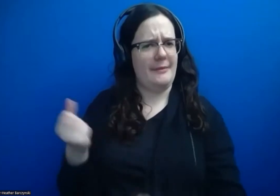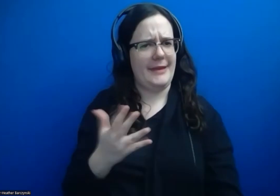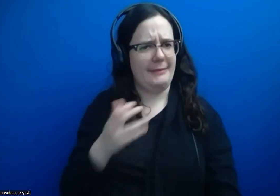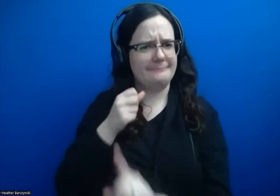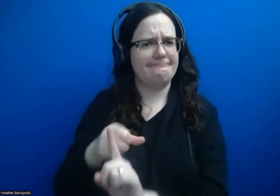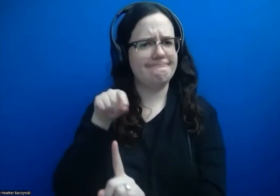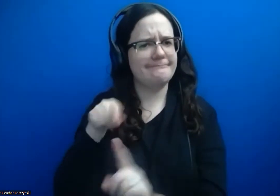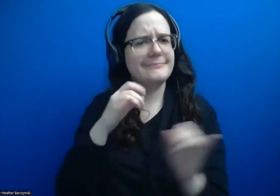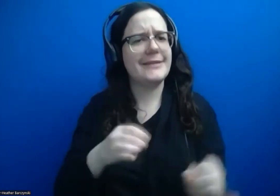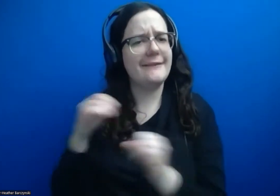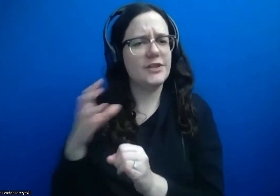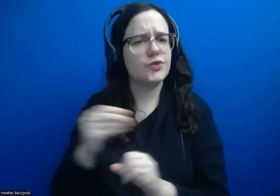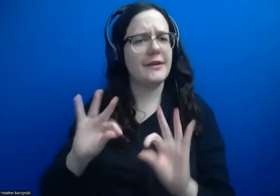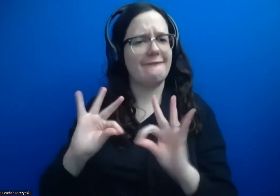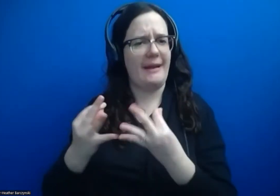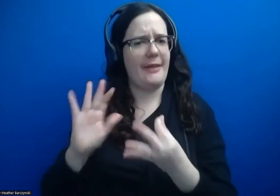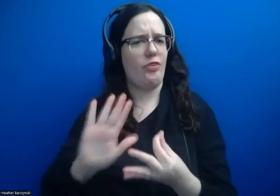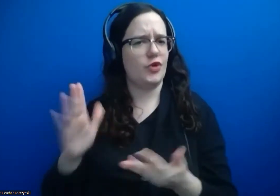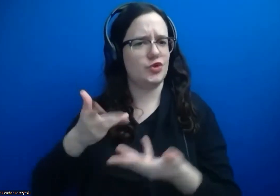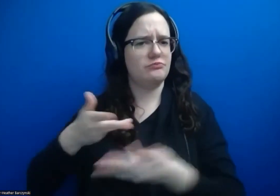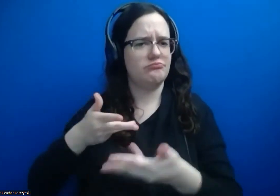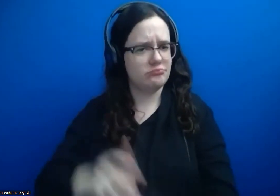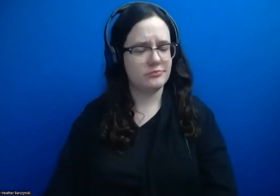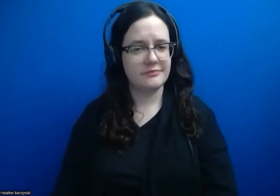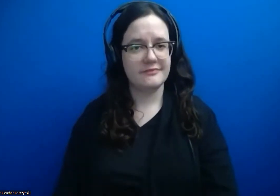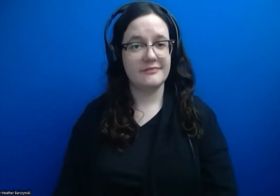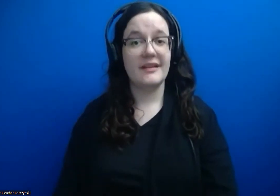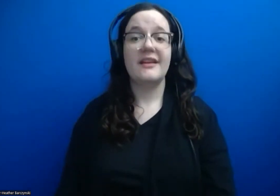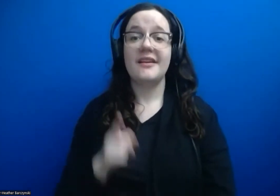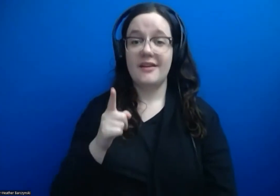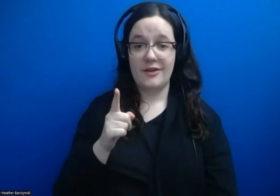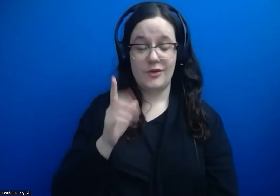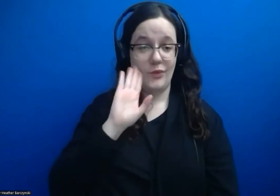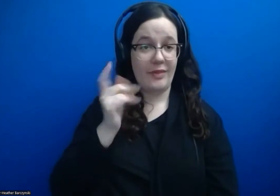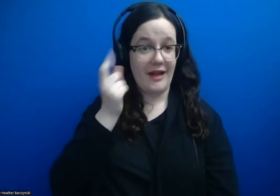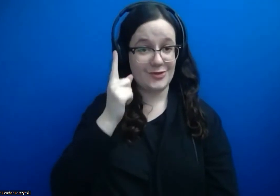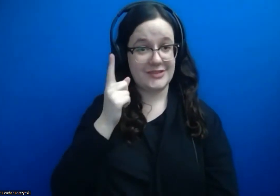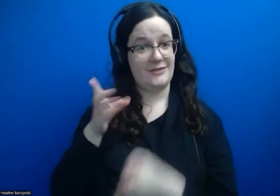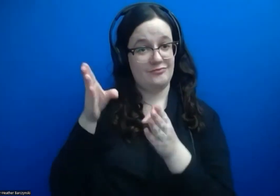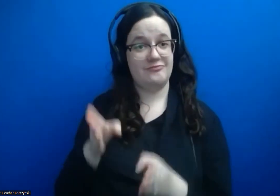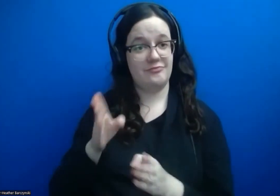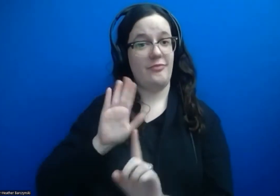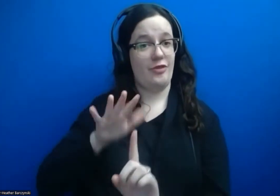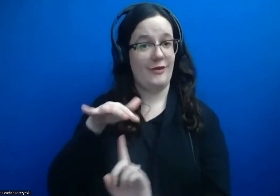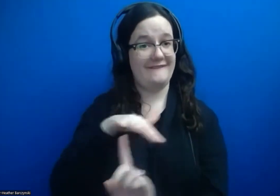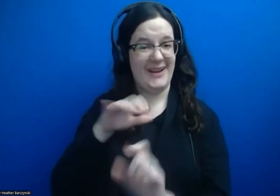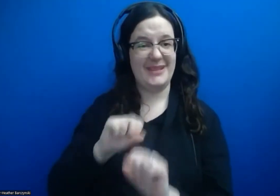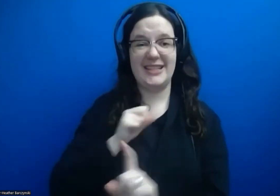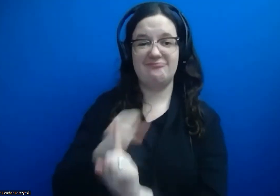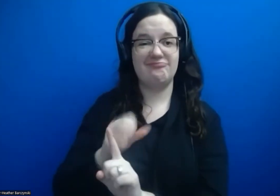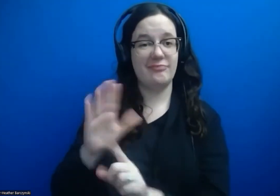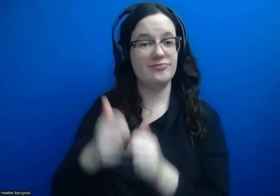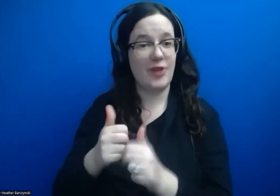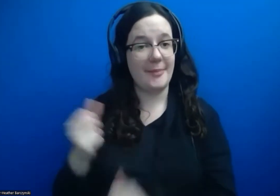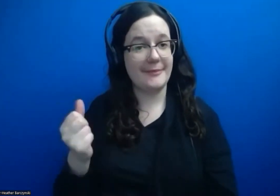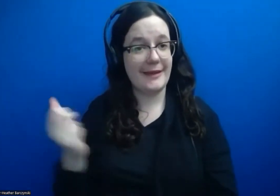family dynamics, understand how an individual's environment can impact their problem gambling behavior, and how